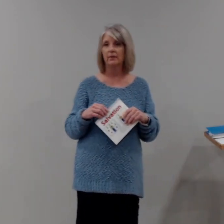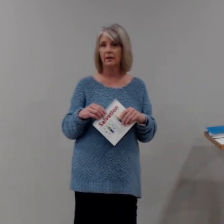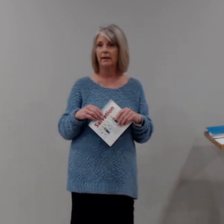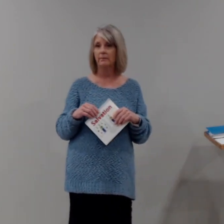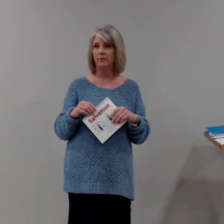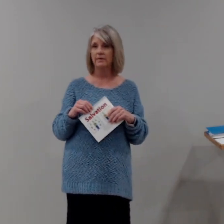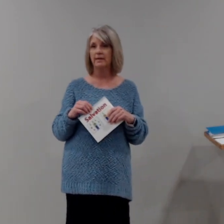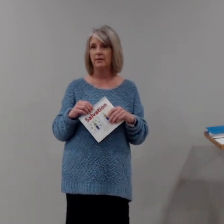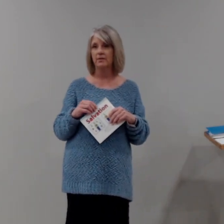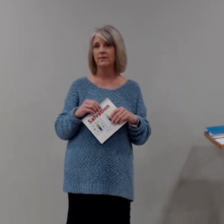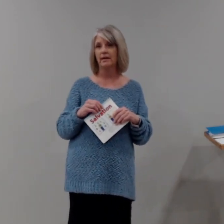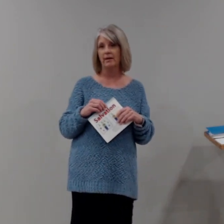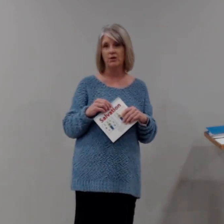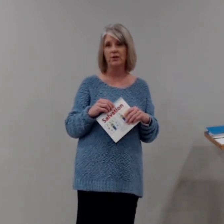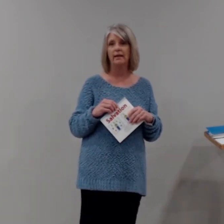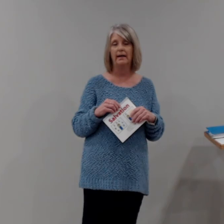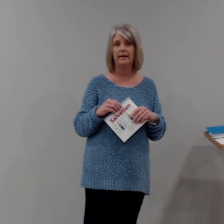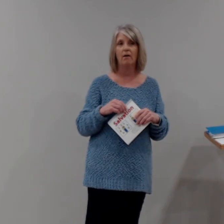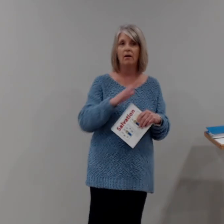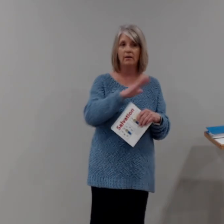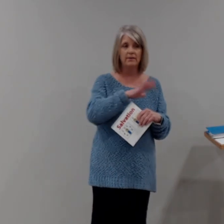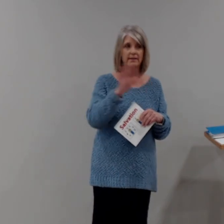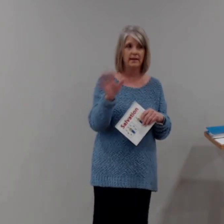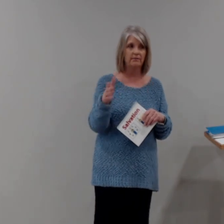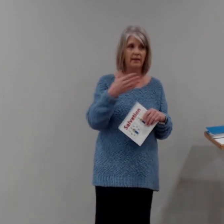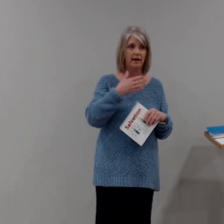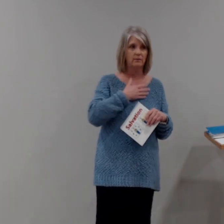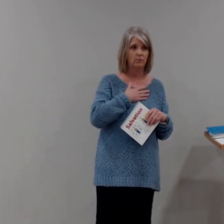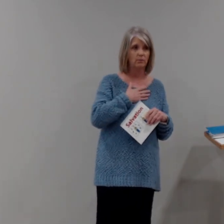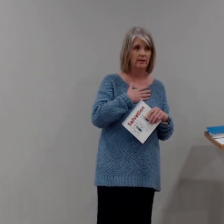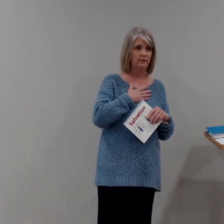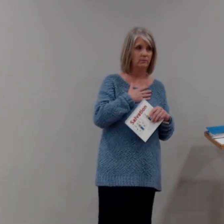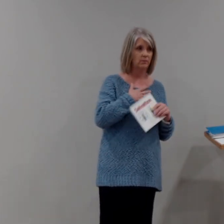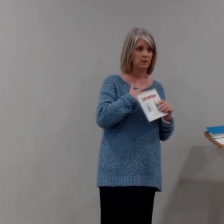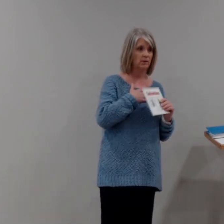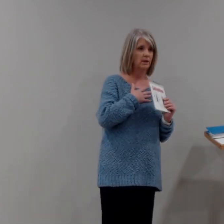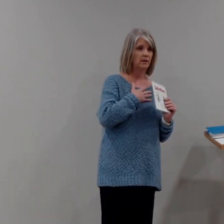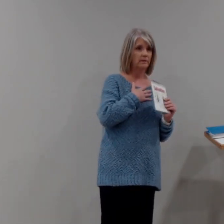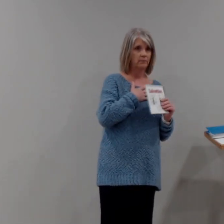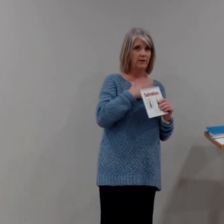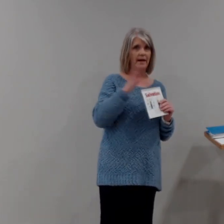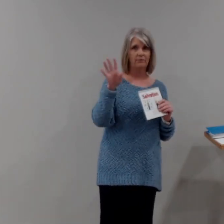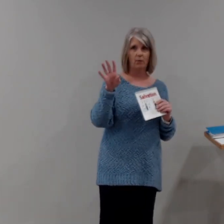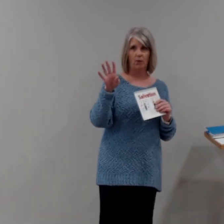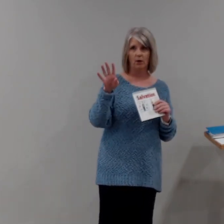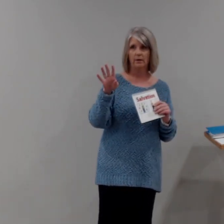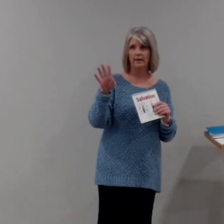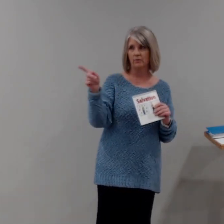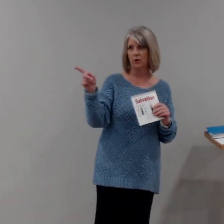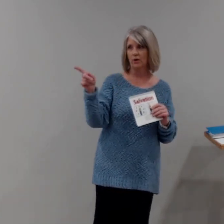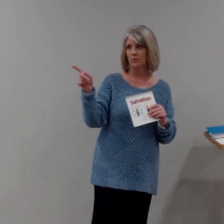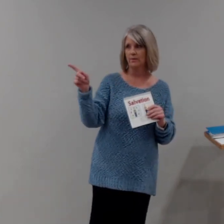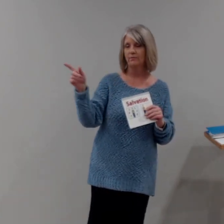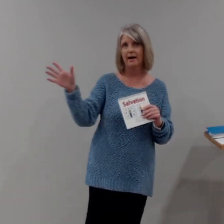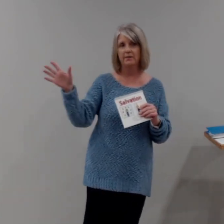clear-cut presentation of salvation. And all of the deaf that we had 4, counting Joshua, 5